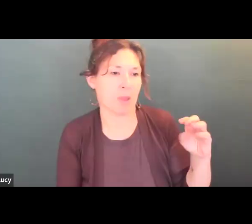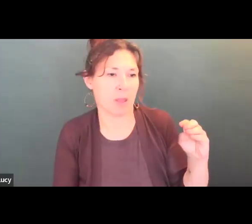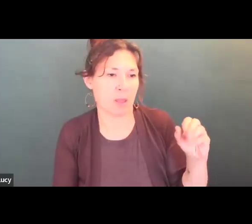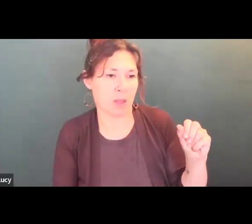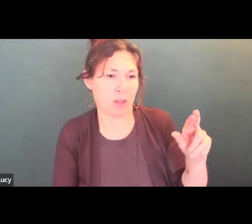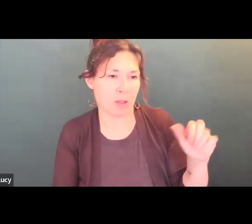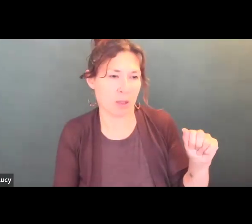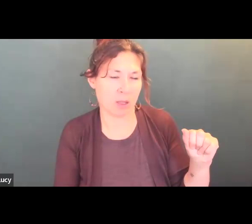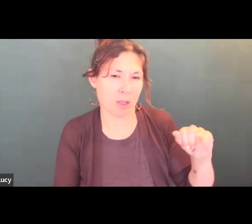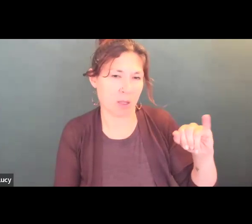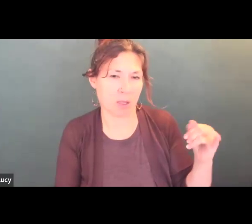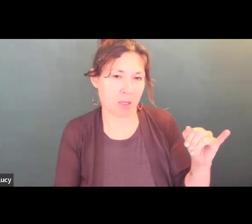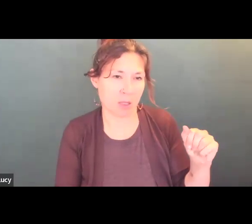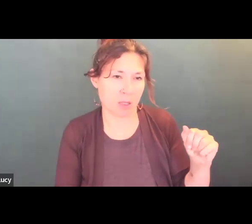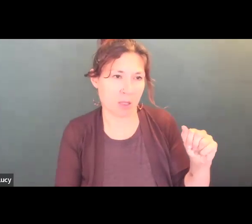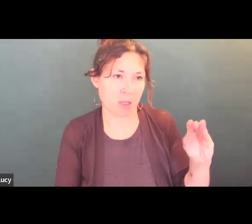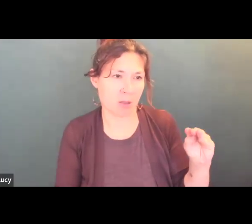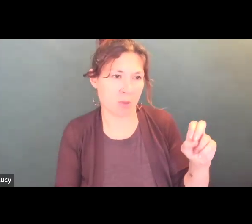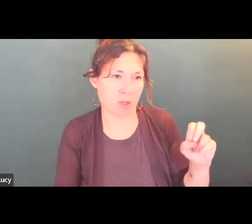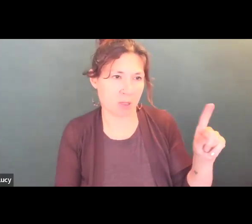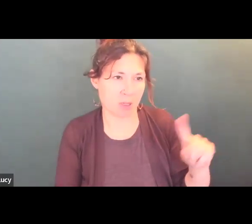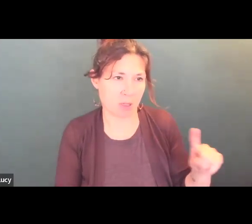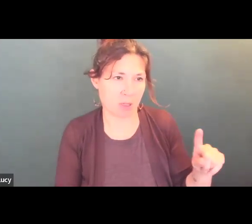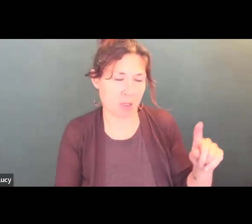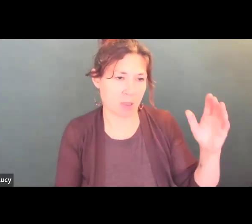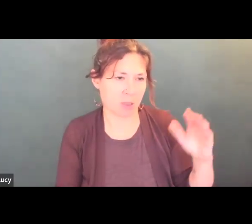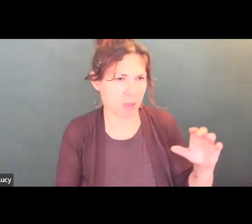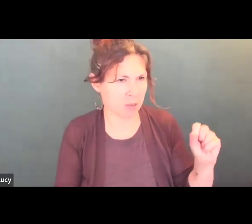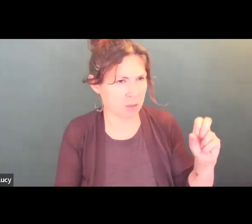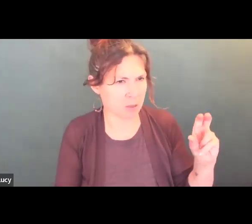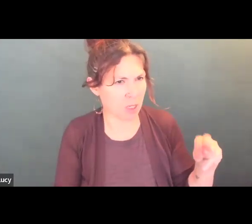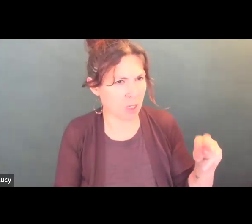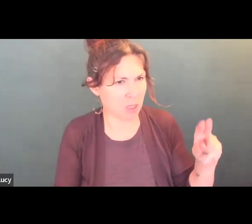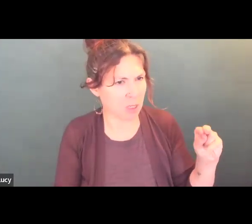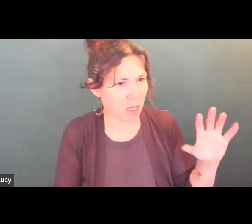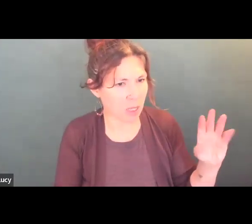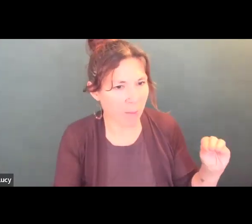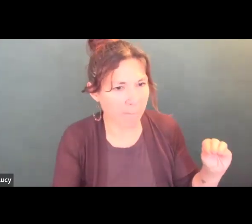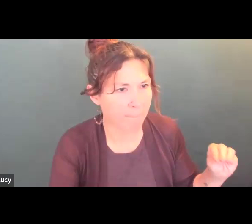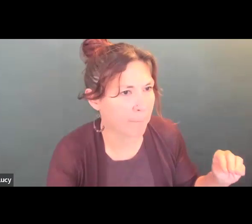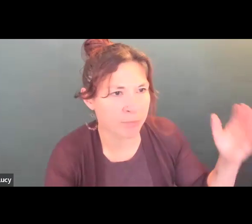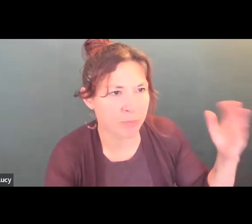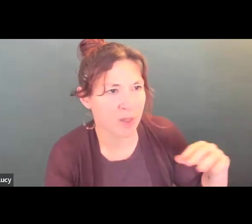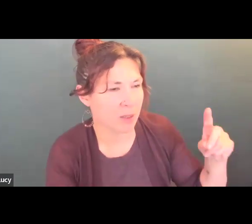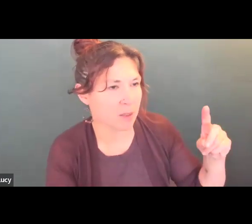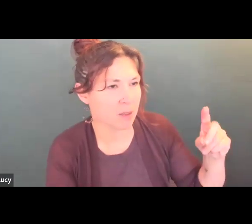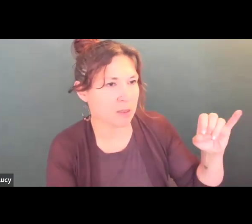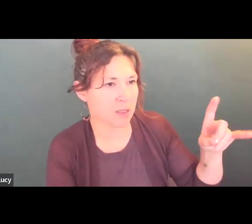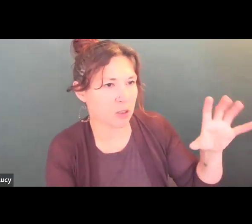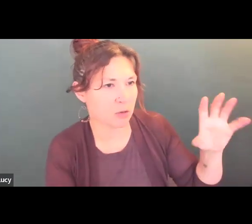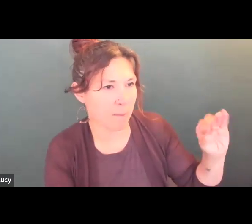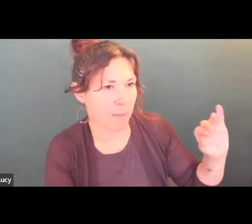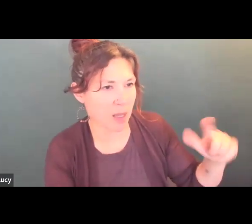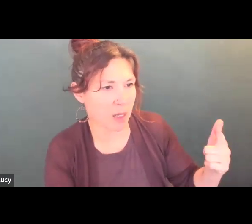Sean Nayan, Deidre Manning, Tony Holiday, and Avery Farmer. Maria Jimenez will need